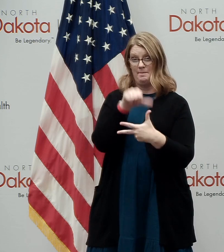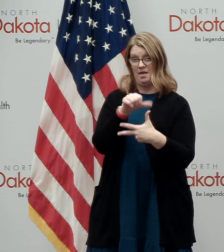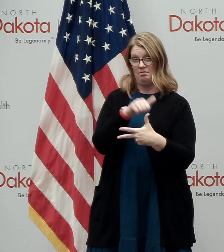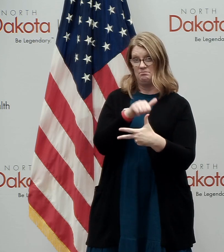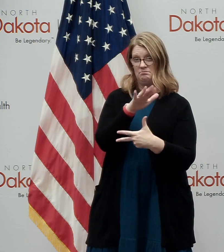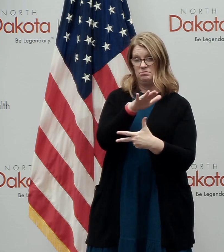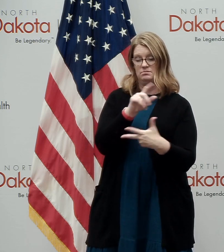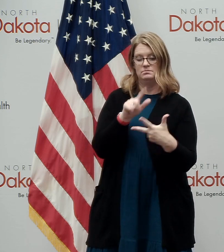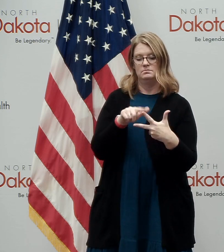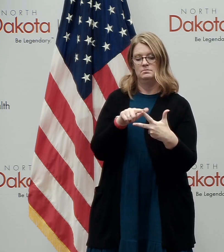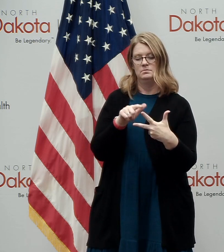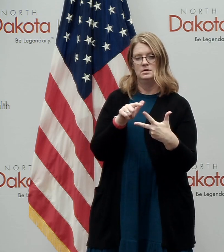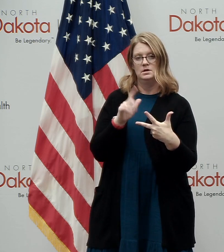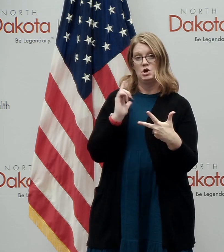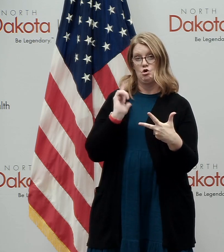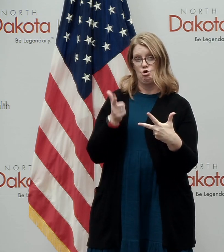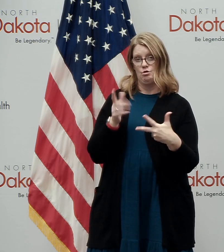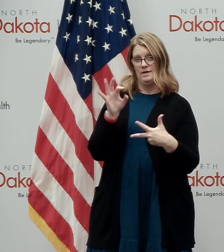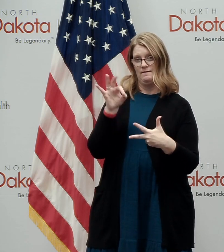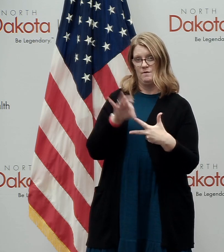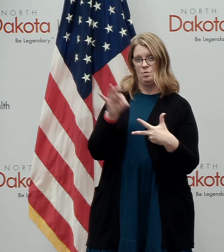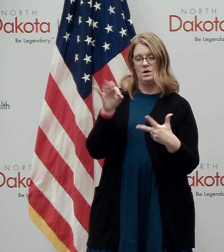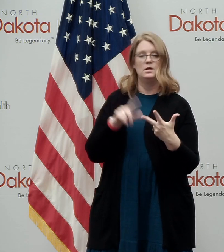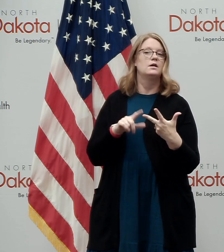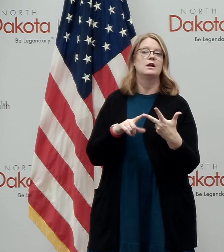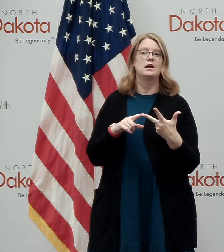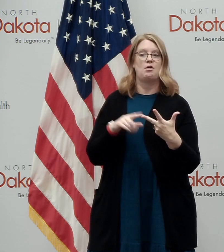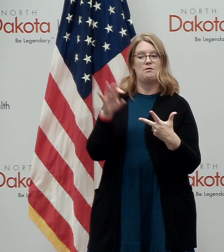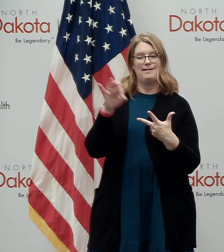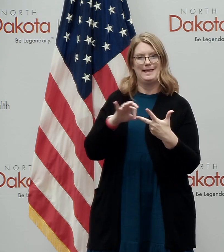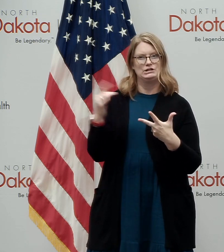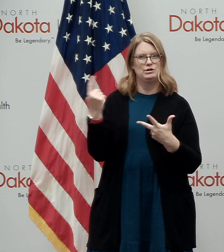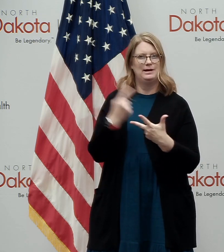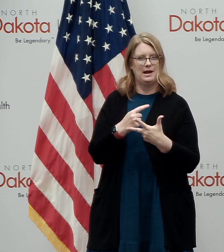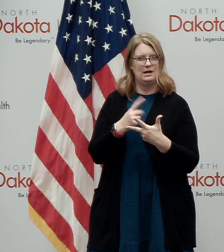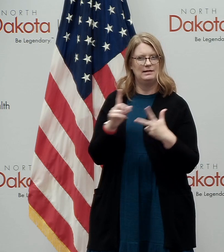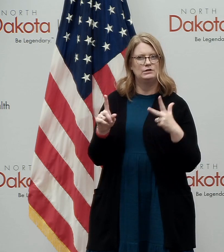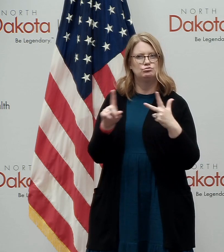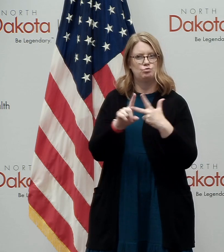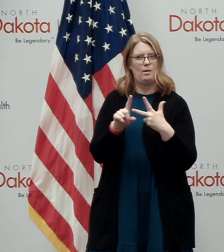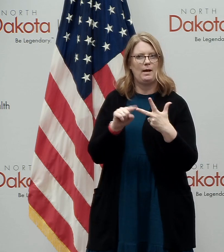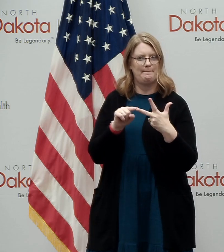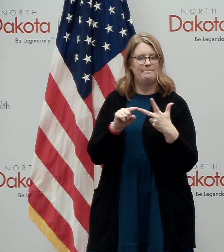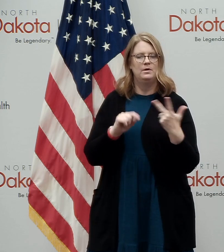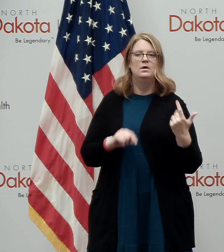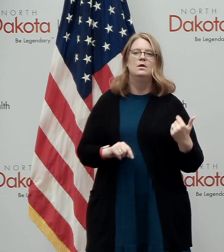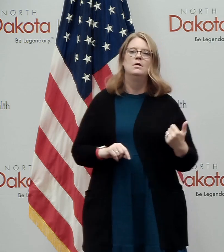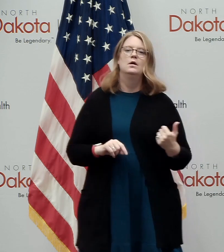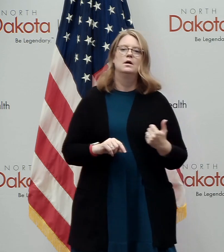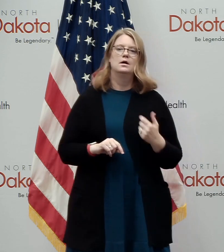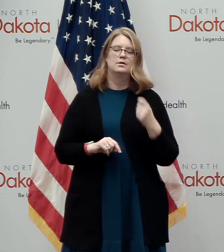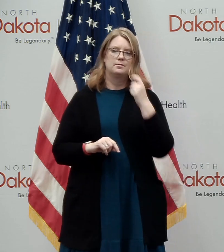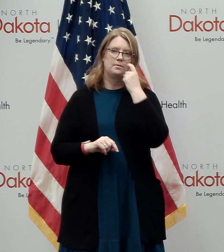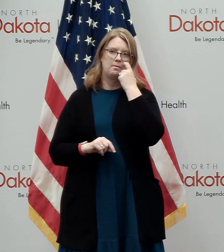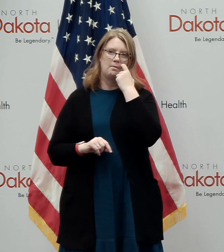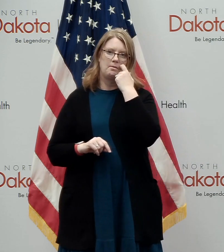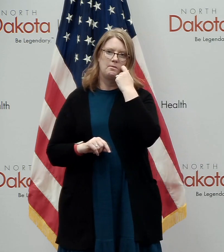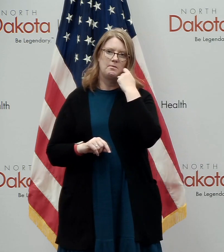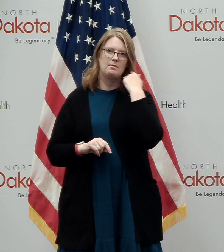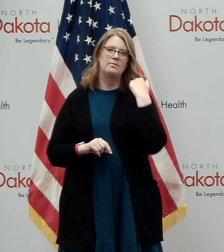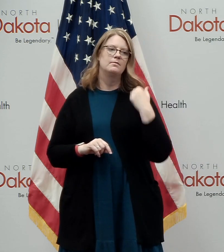there's early voting, and voting on election day. So